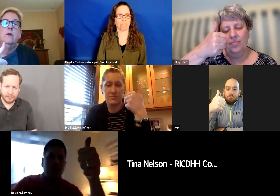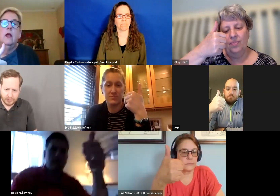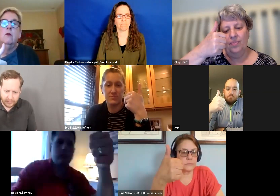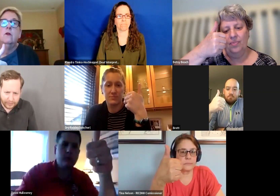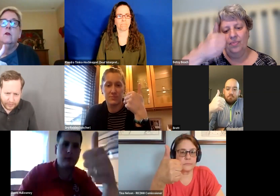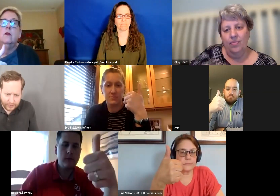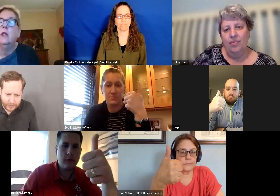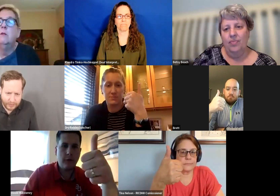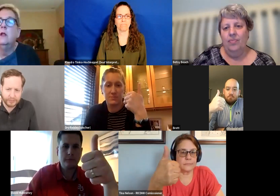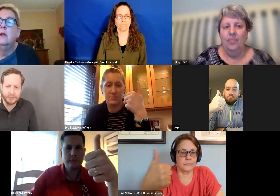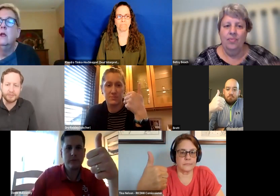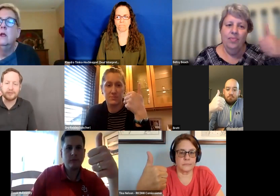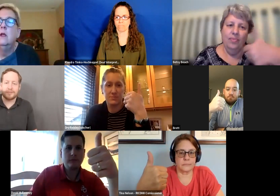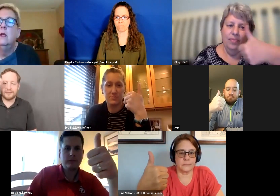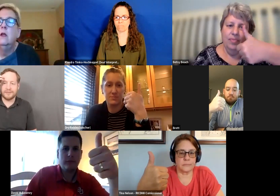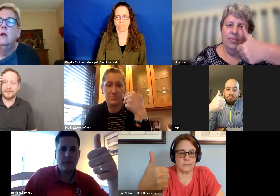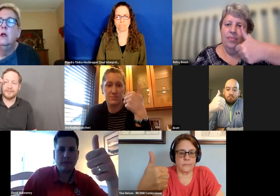I don't see everybody, but